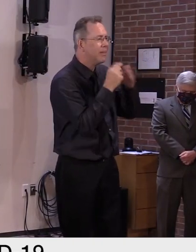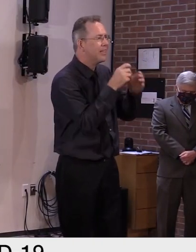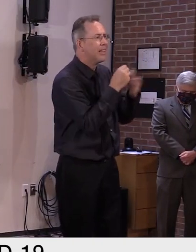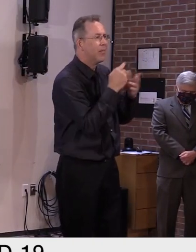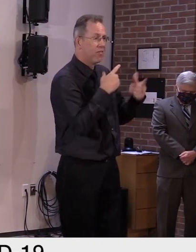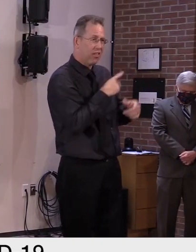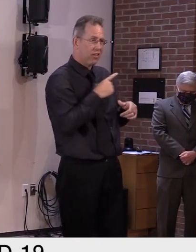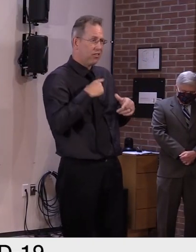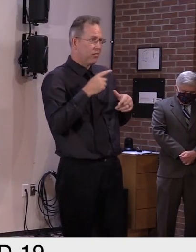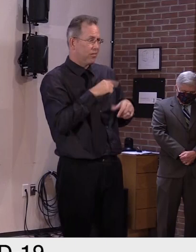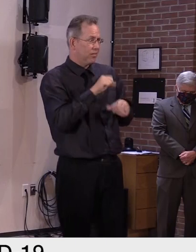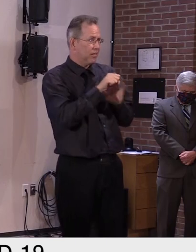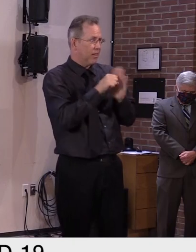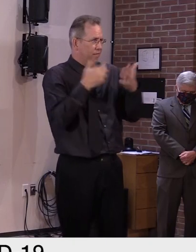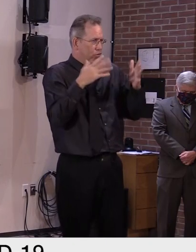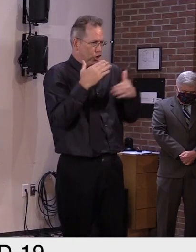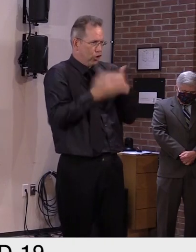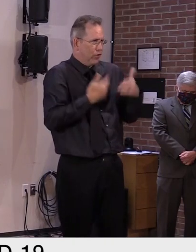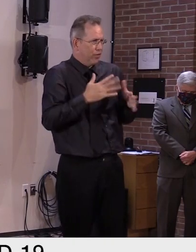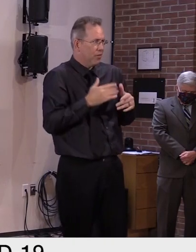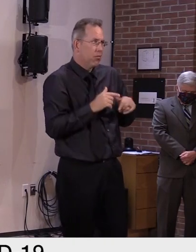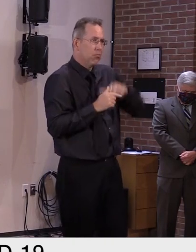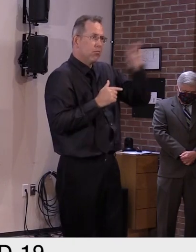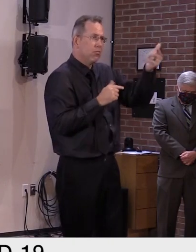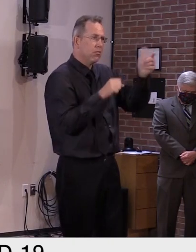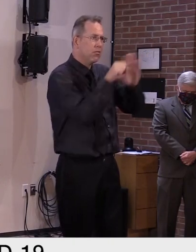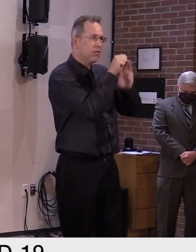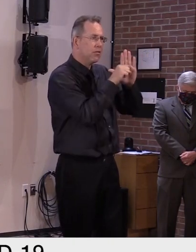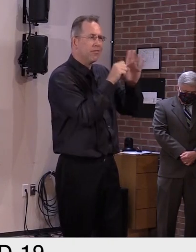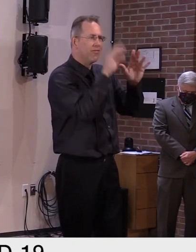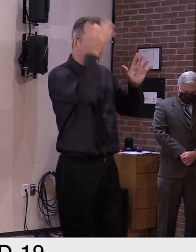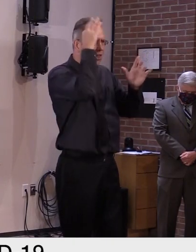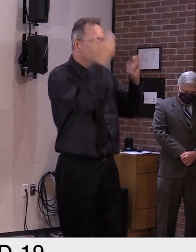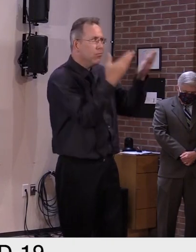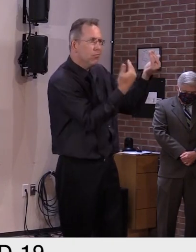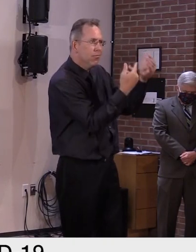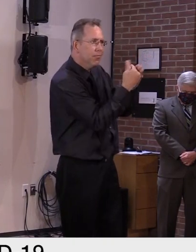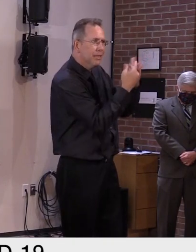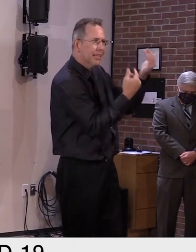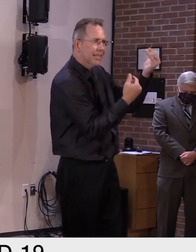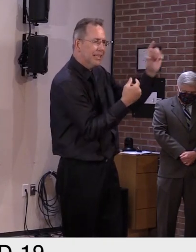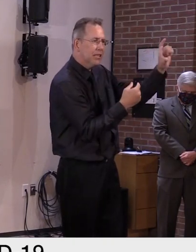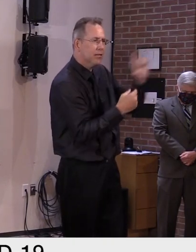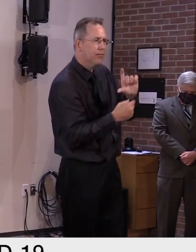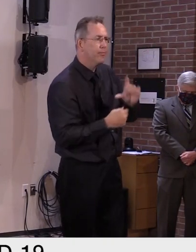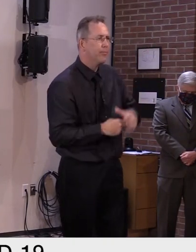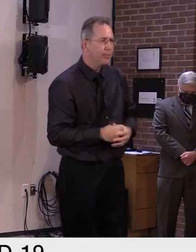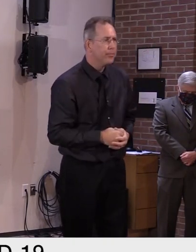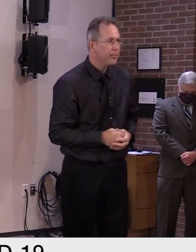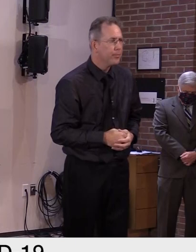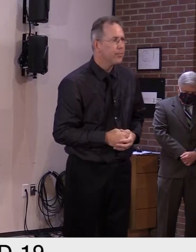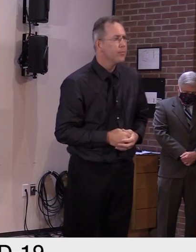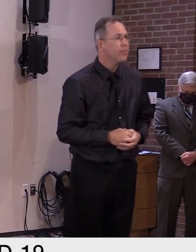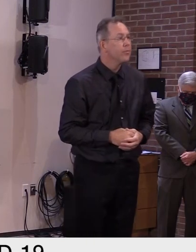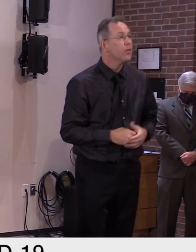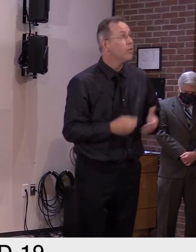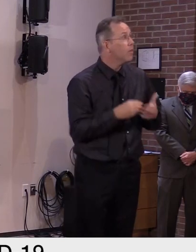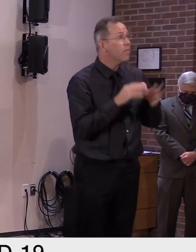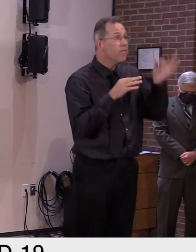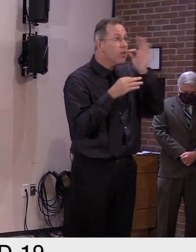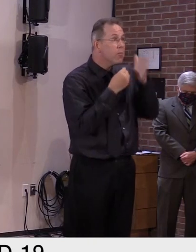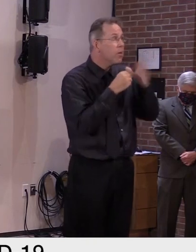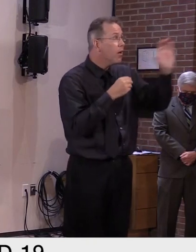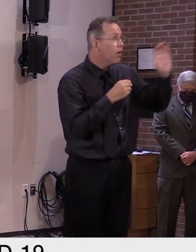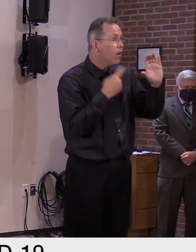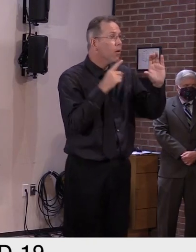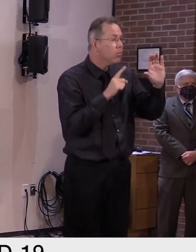recovery when this is mitigated in some respects so that we can get back to normal. But I don't see that in the